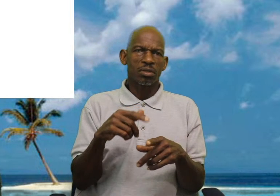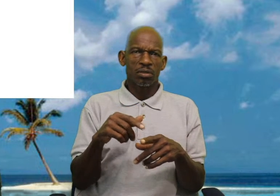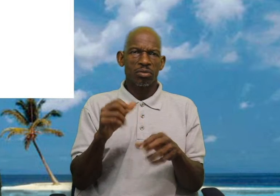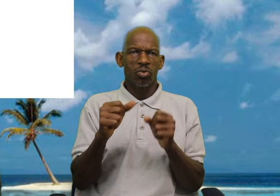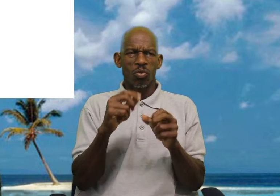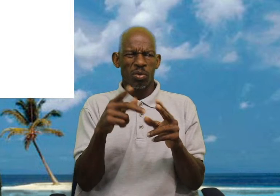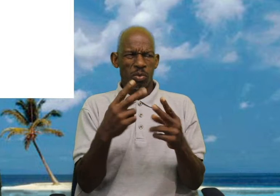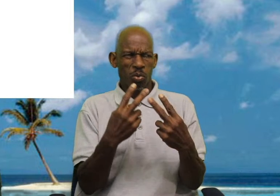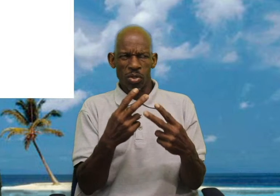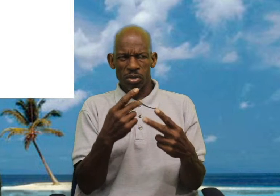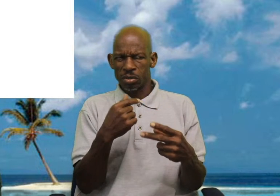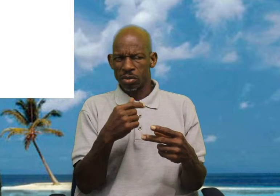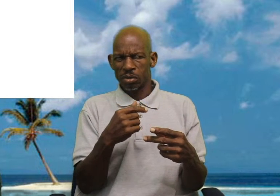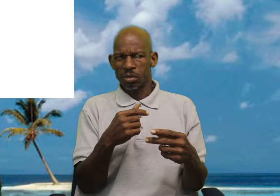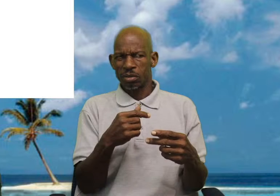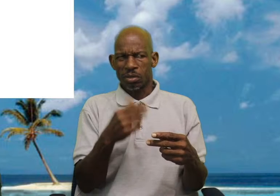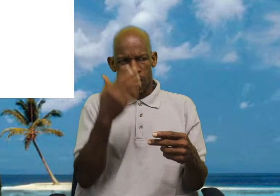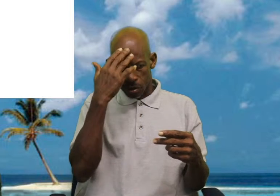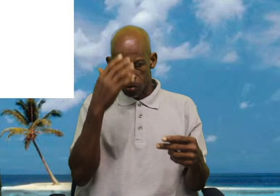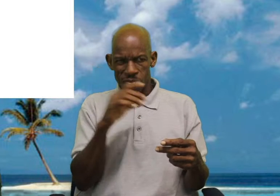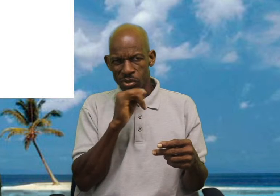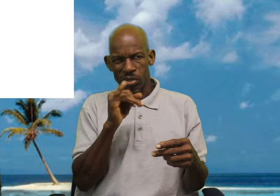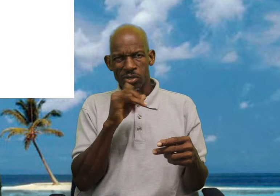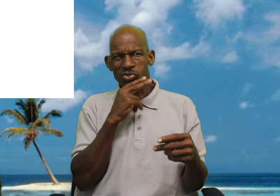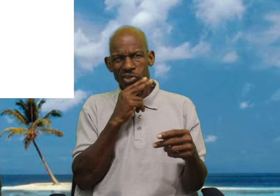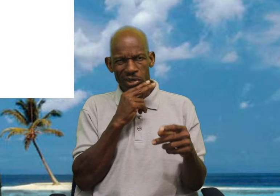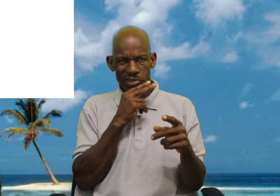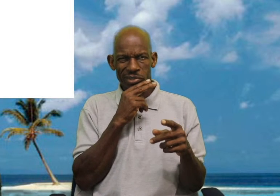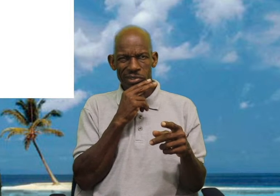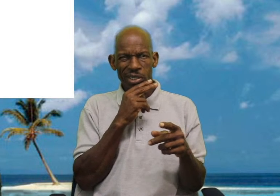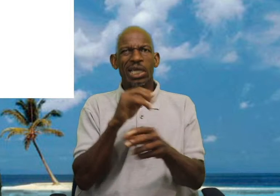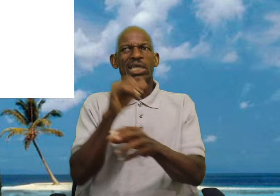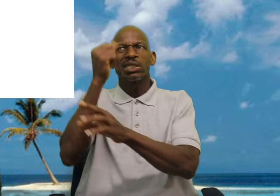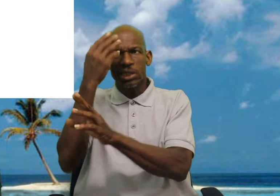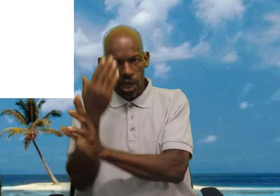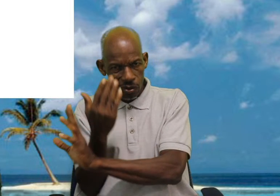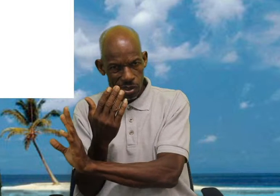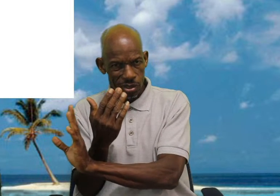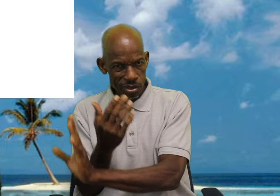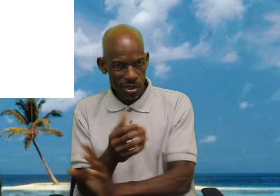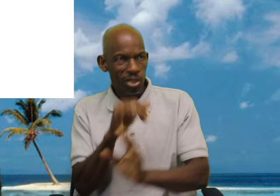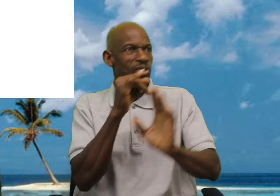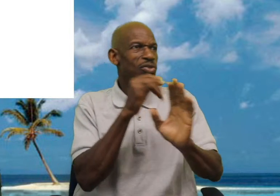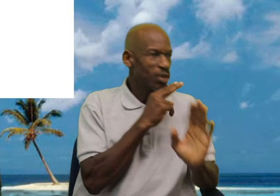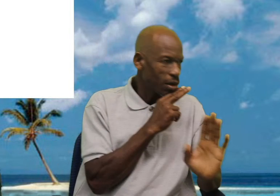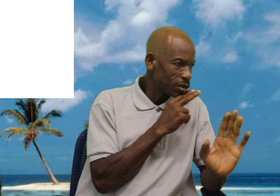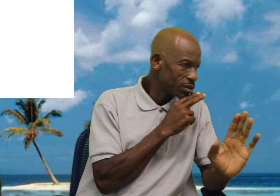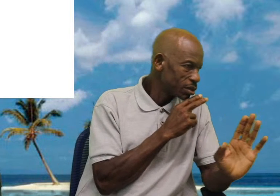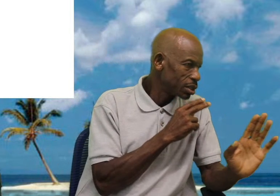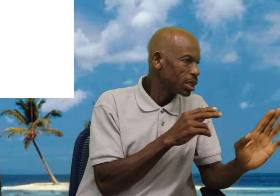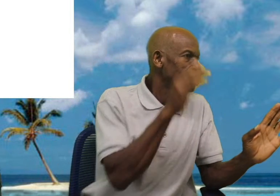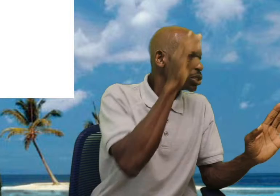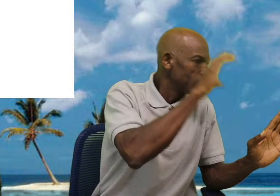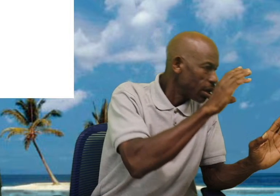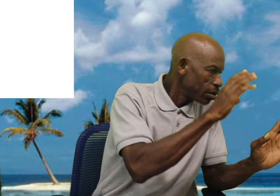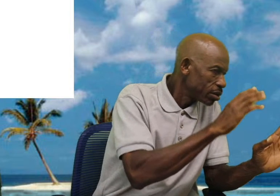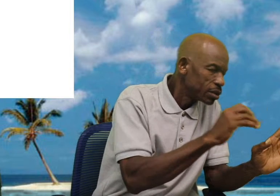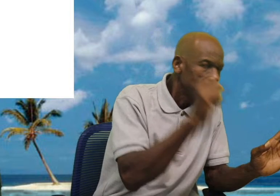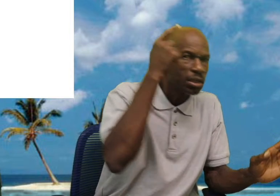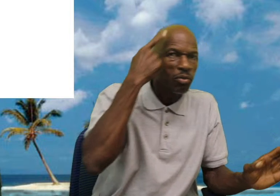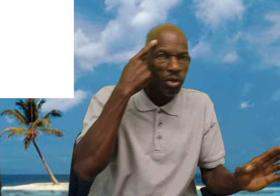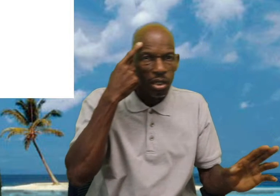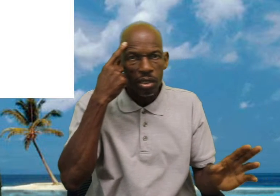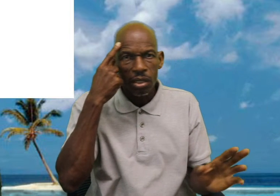So when you're writing, and level 2 is going to be going on to that, right? In terms of reading and